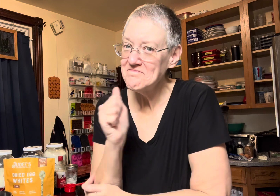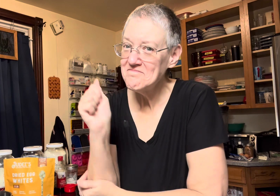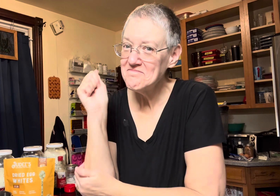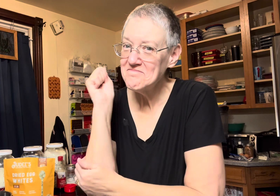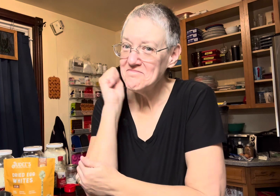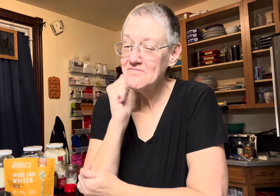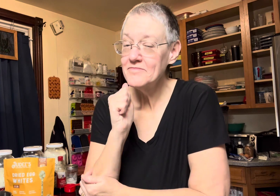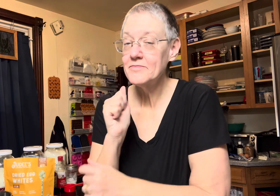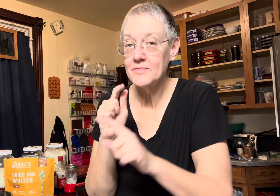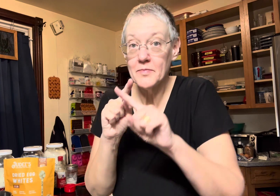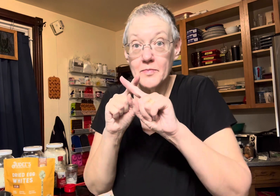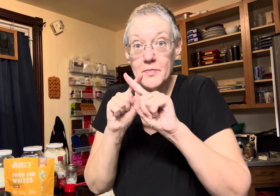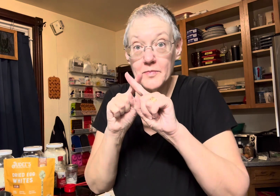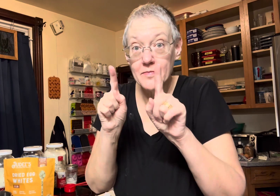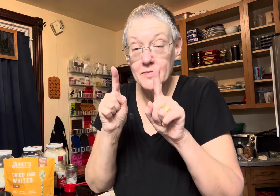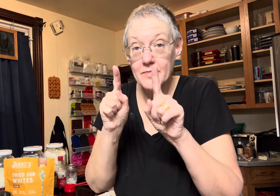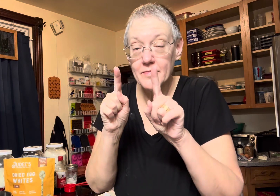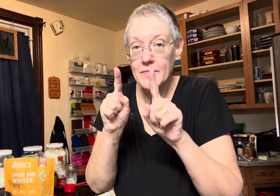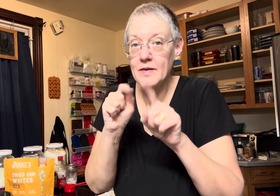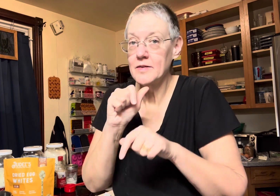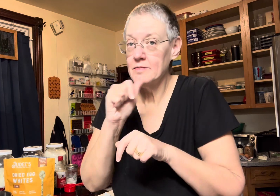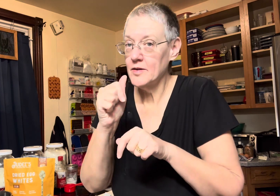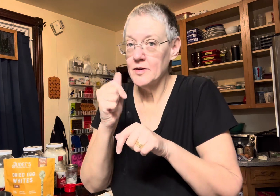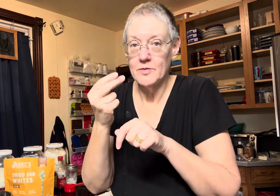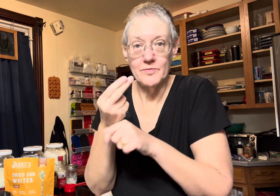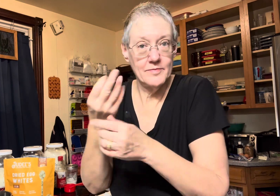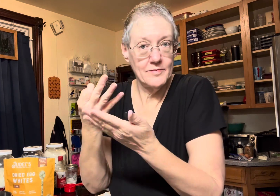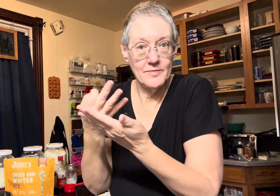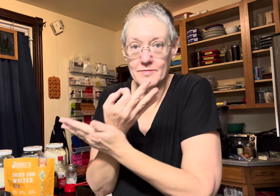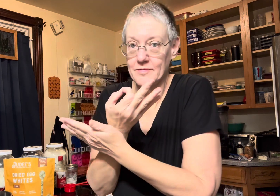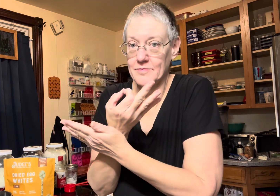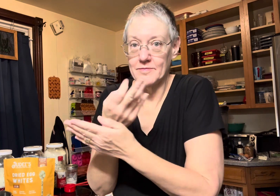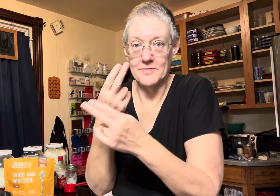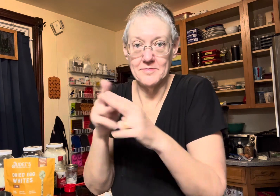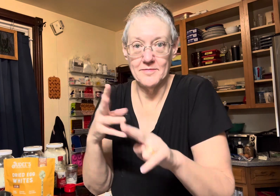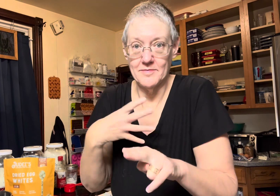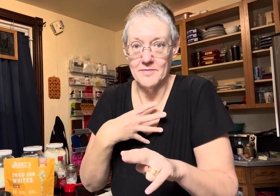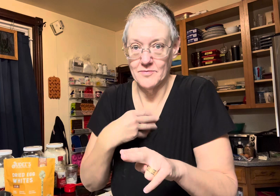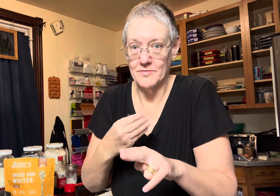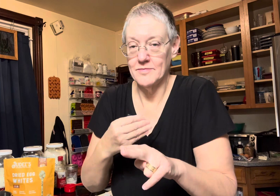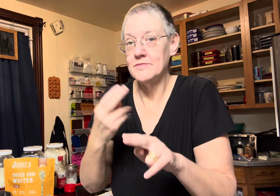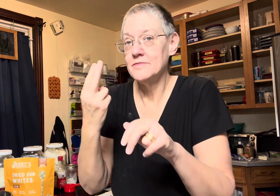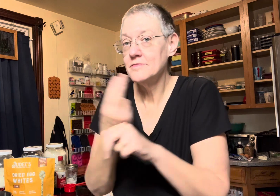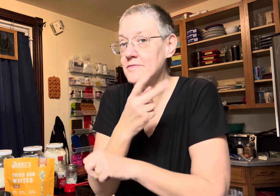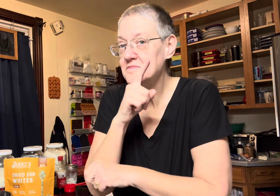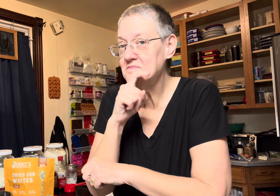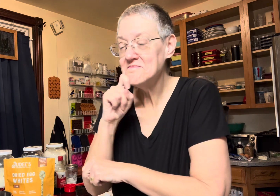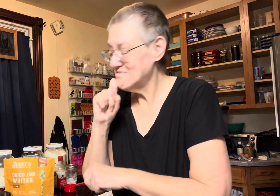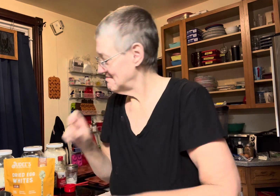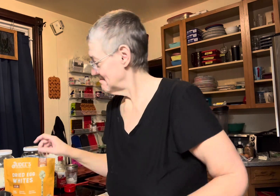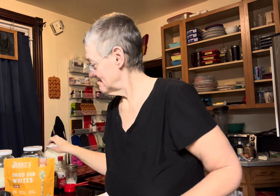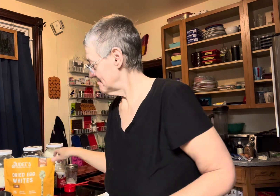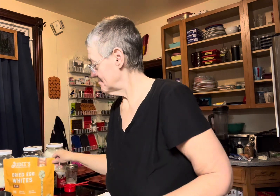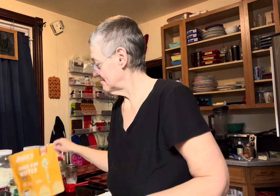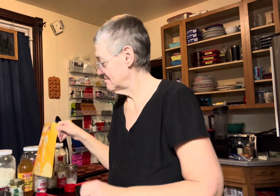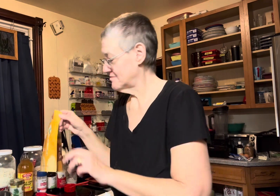I have these for breakfast every morning, but today I'm not going to use fresh egg whites. I'm going to use powdered